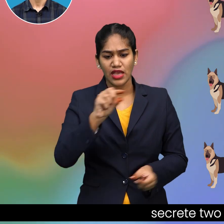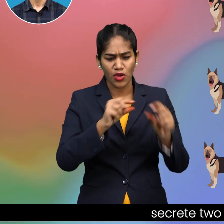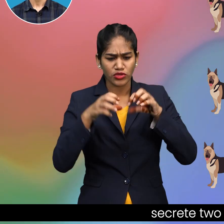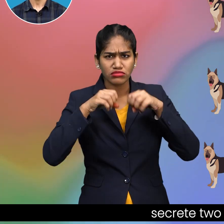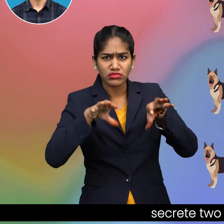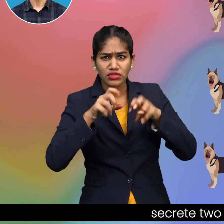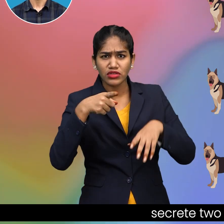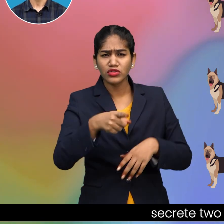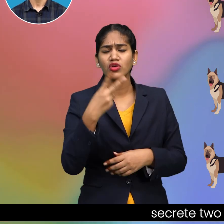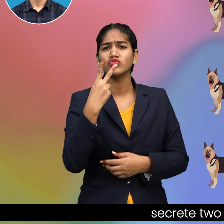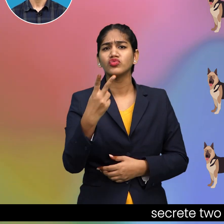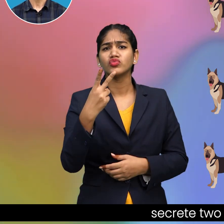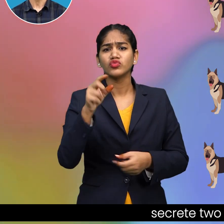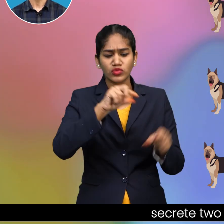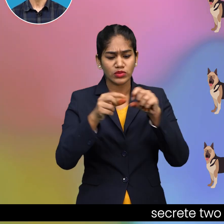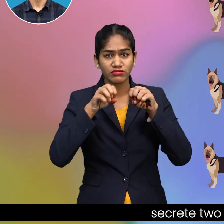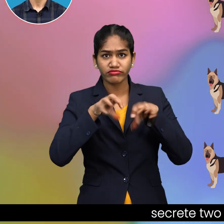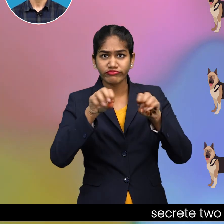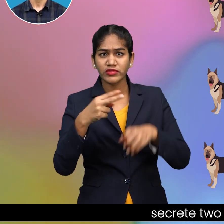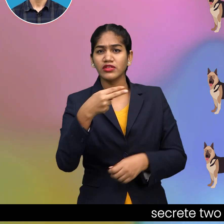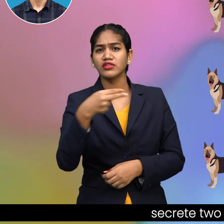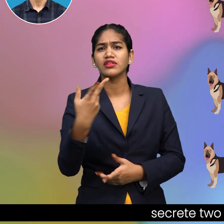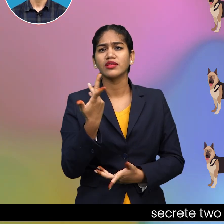secrete two hormones, namely